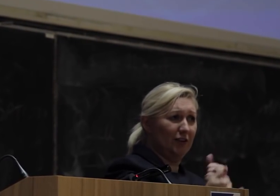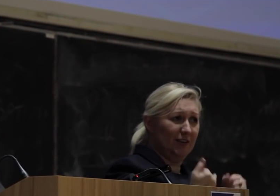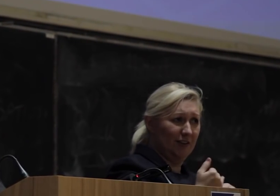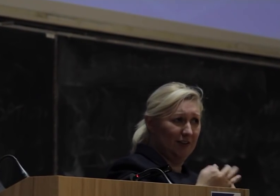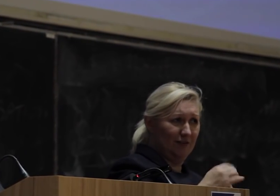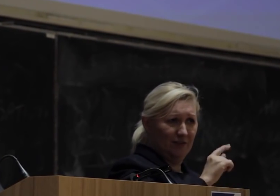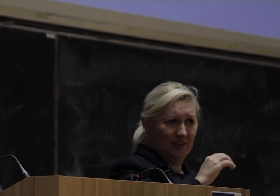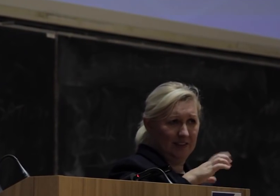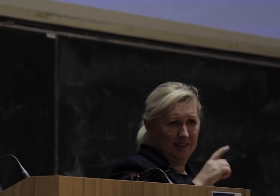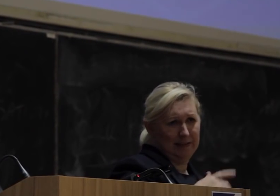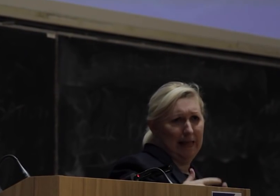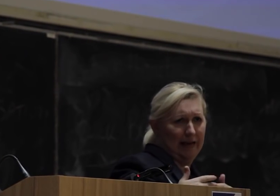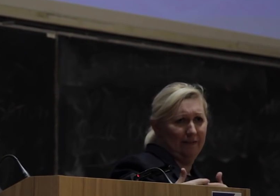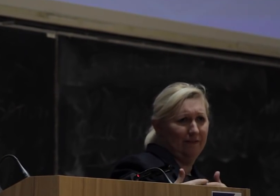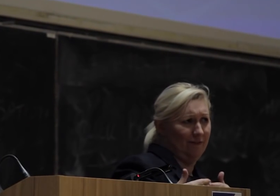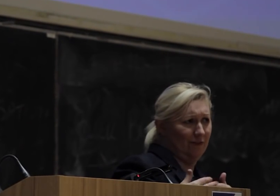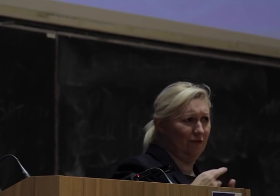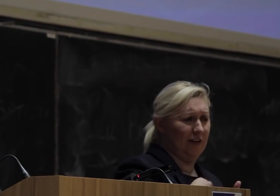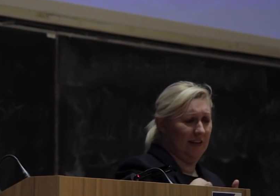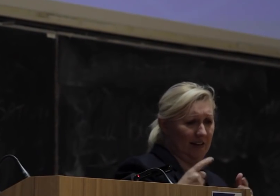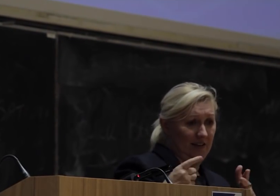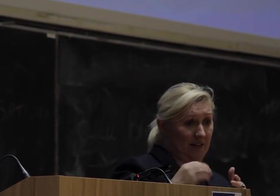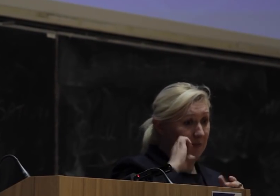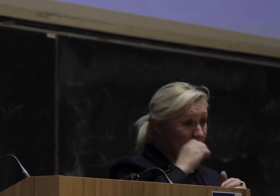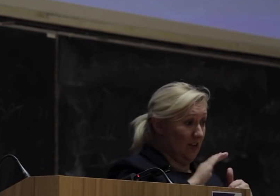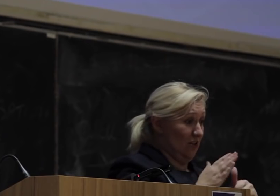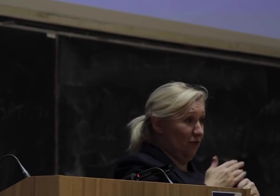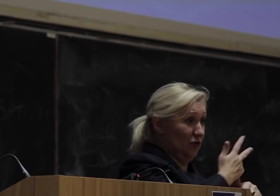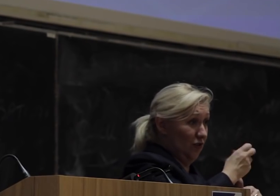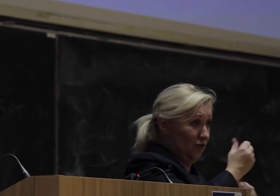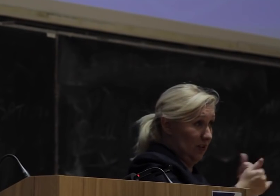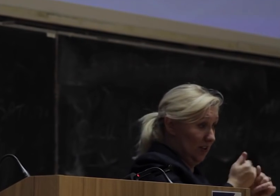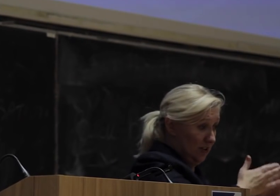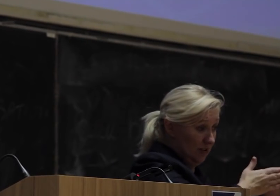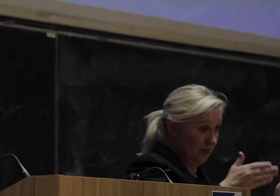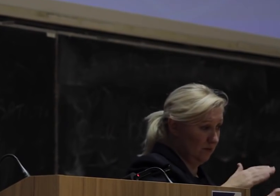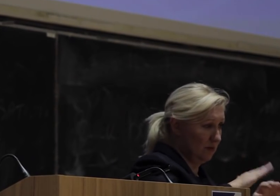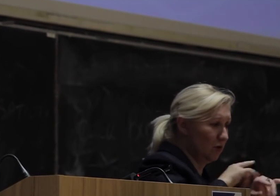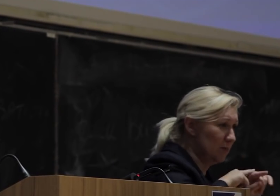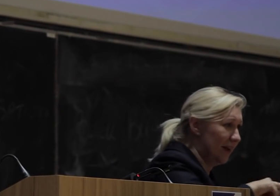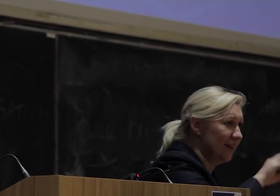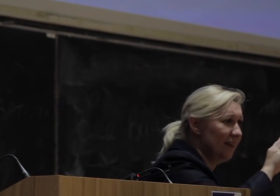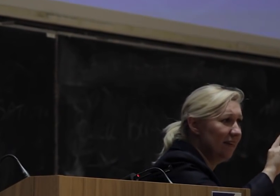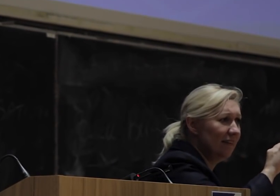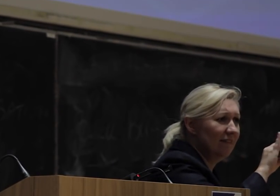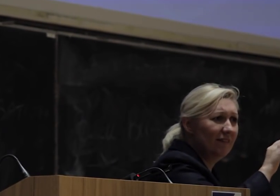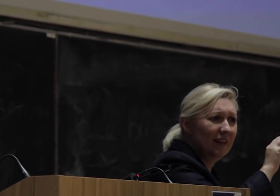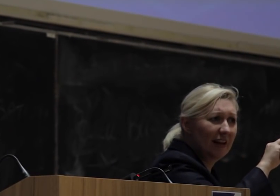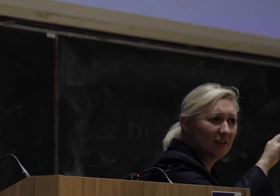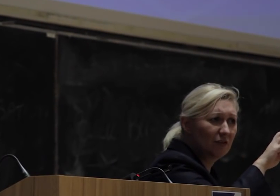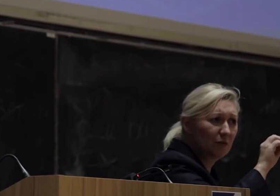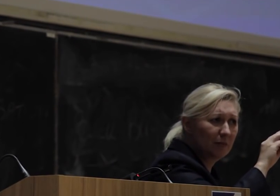We're moving from a system of limited access and small student numbers to broadening access and higher